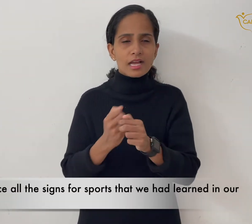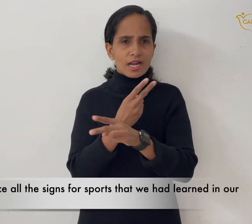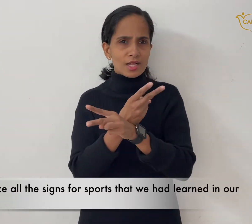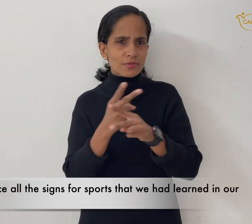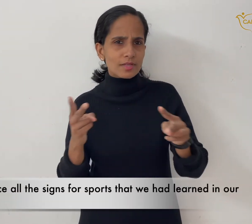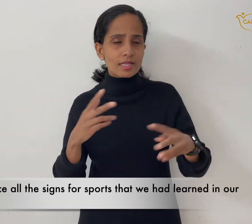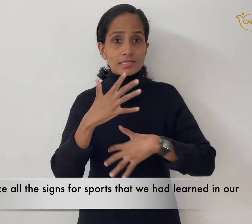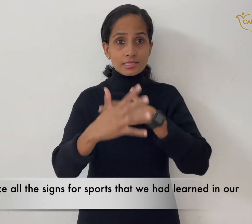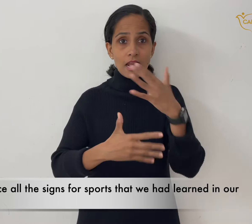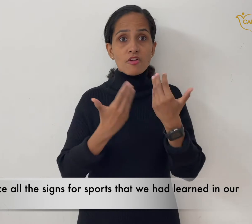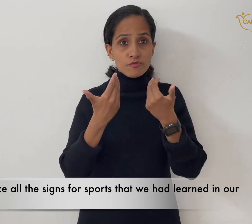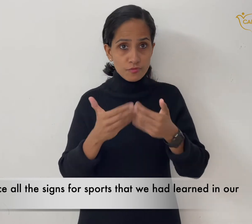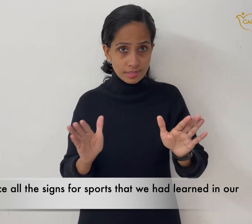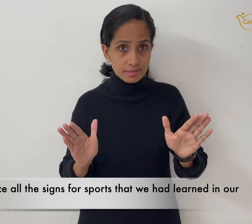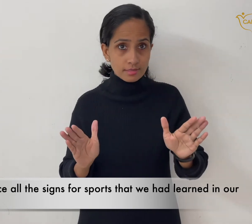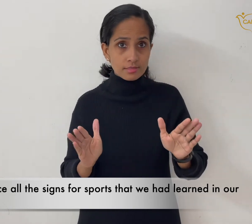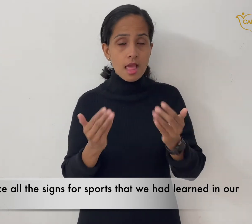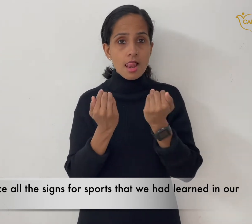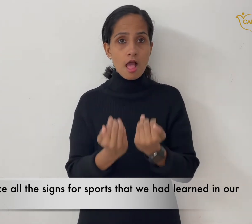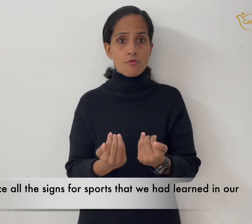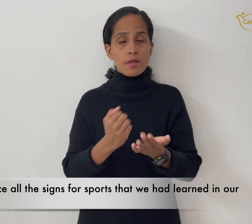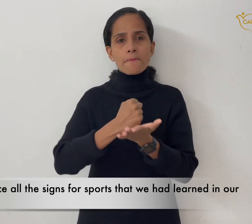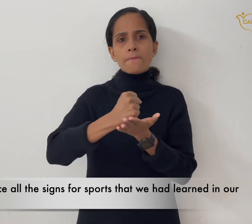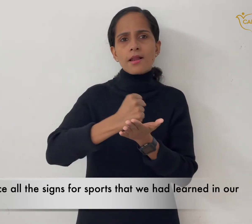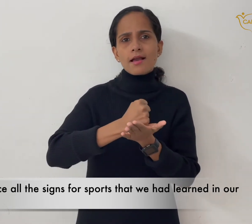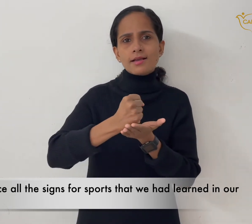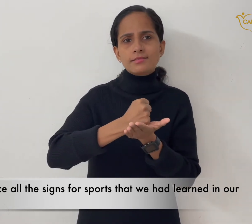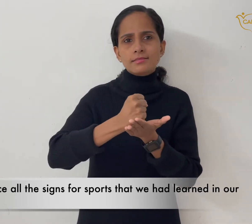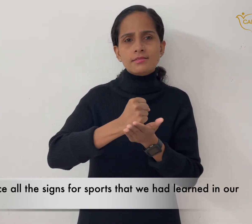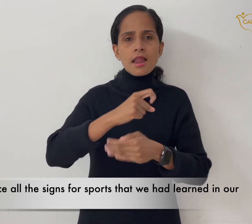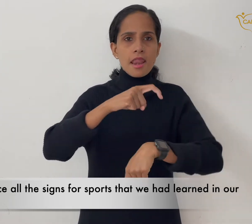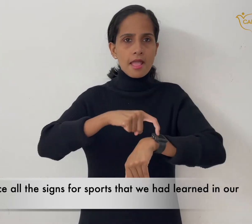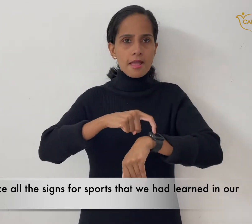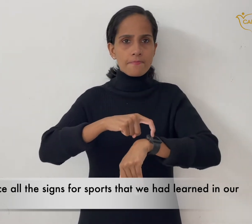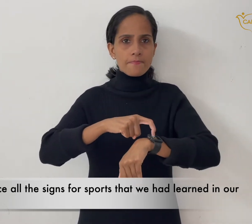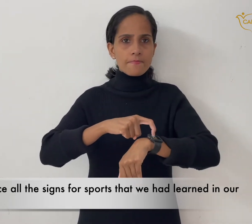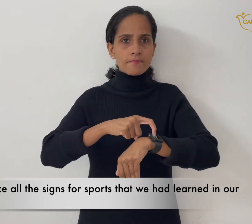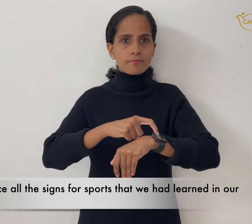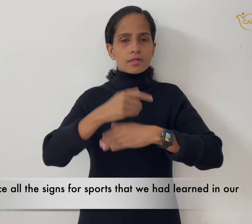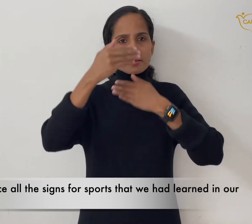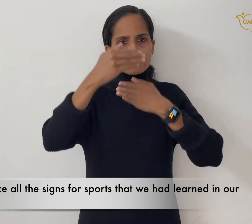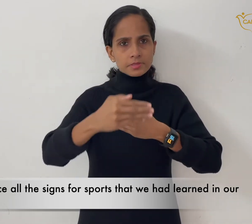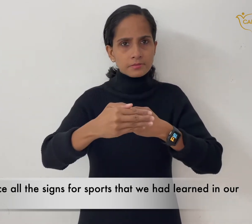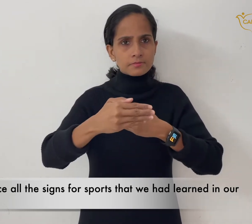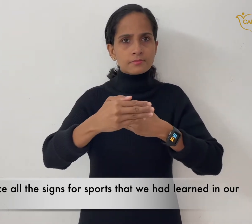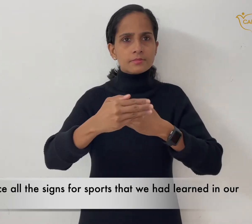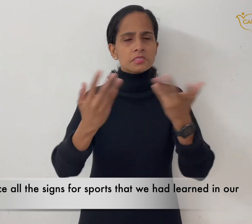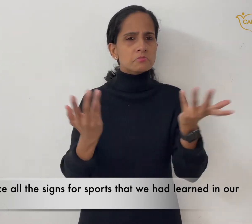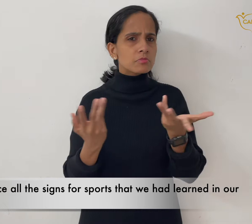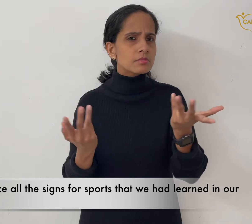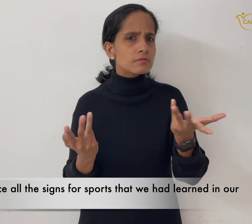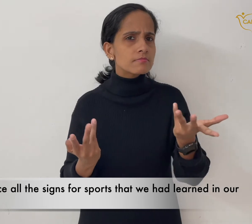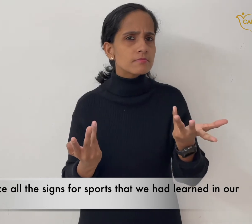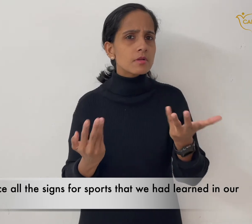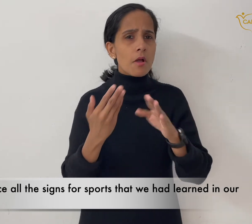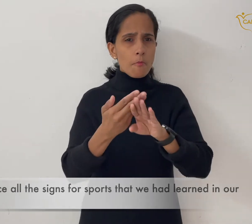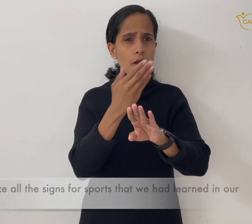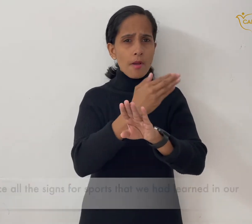Let's now practice all the signs for sports that we had learned in our previous lessons,